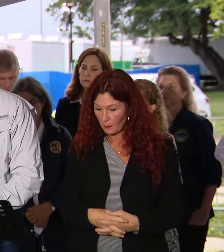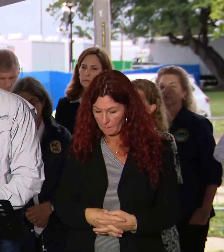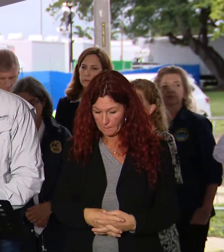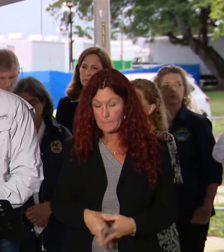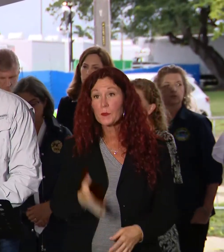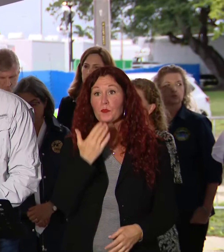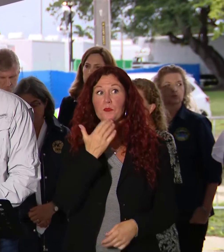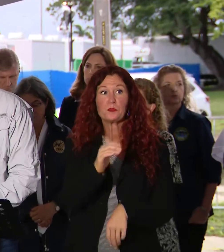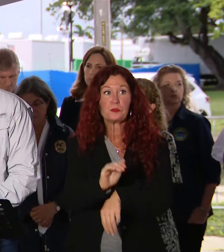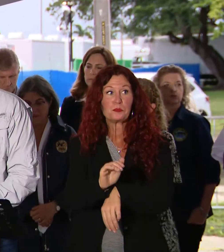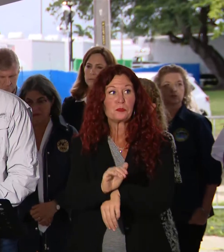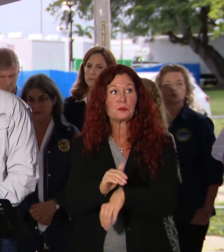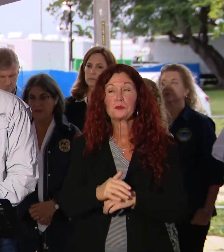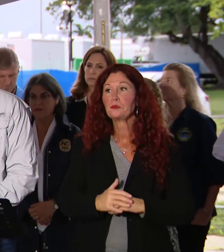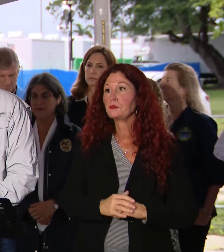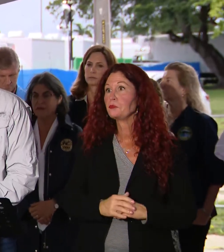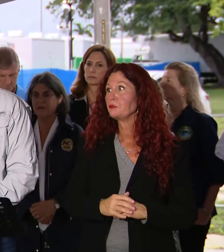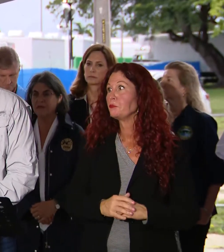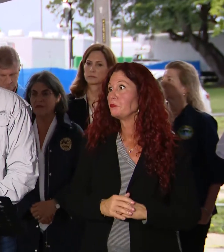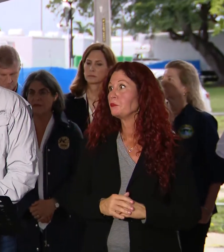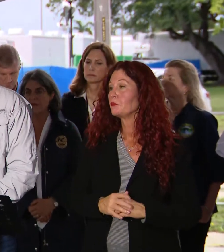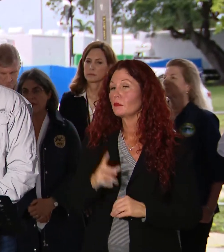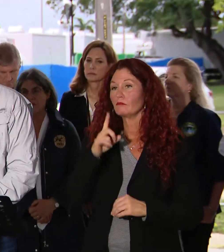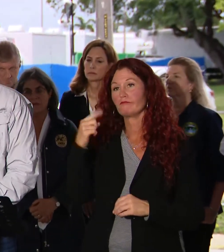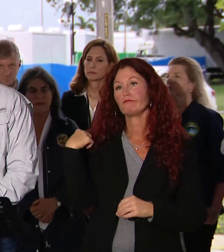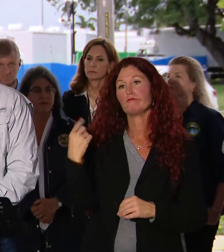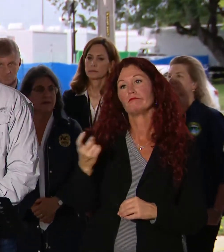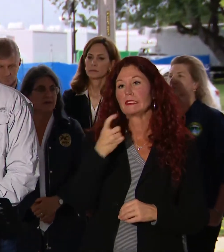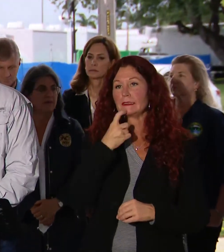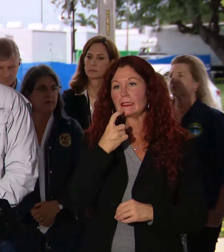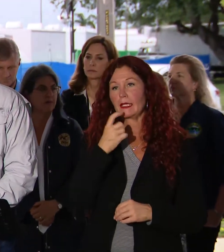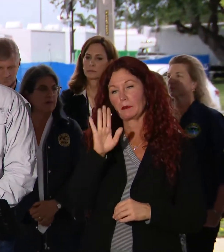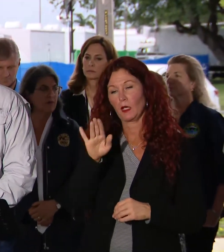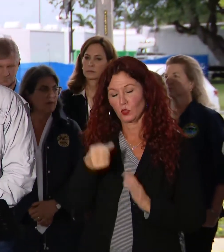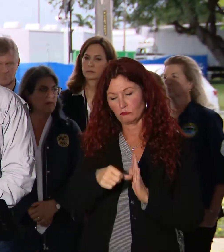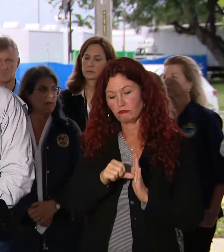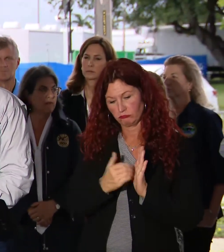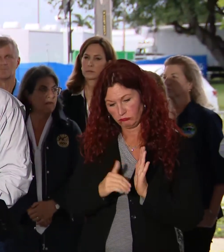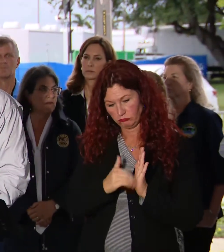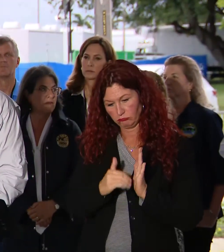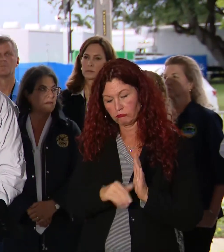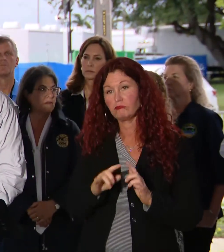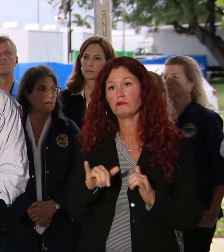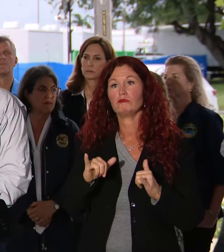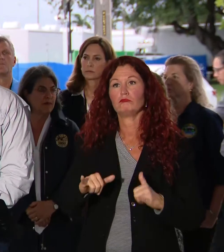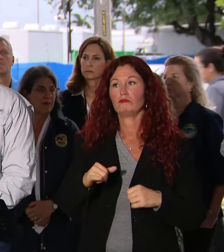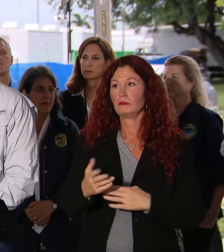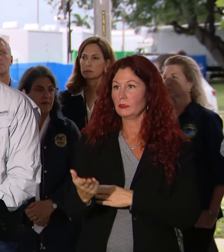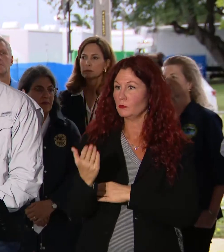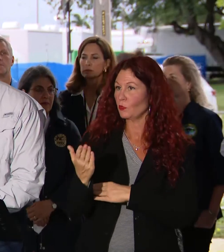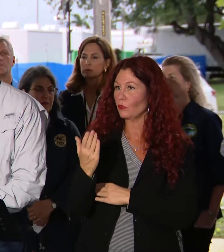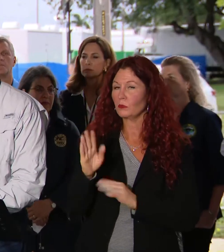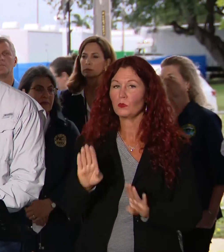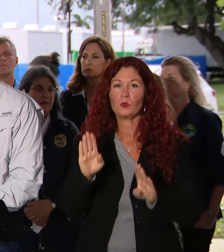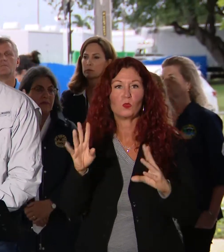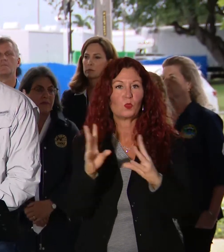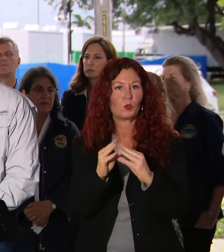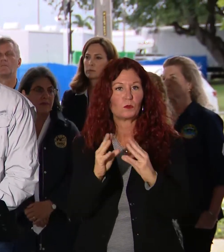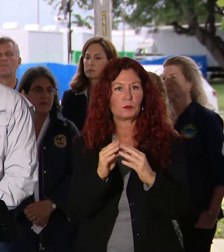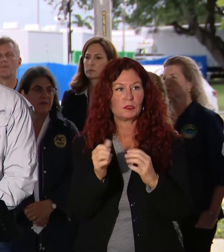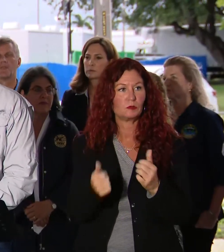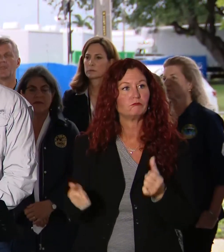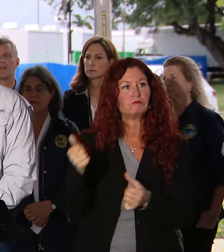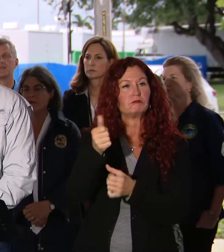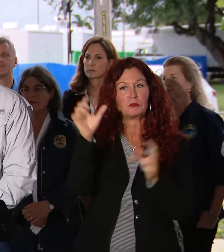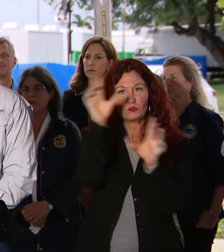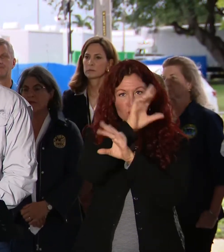Good evening. I know it's already been said, but I will reiterate that earlier today we had a great meeting with President Joe Biden